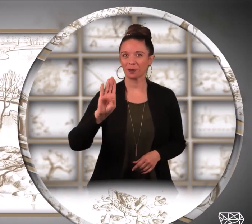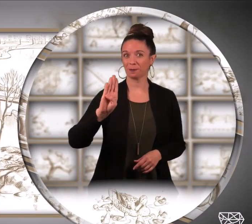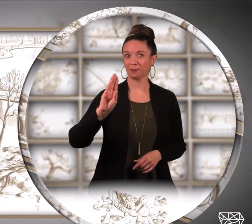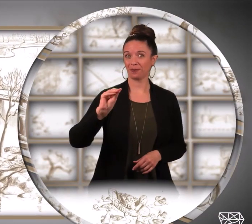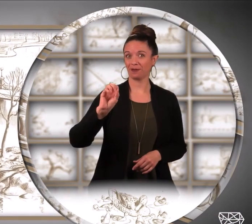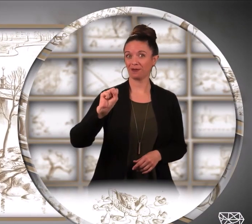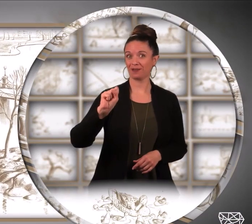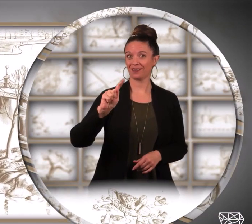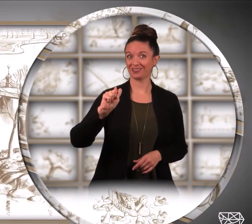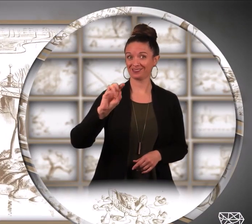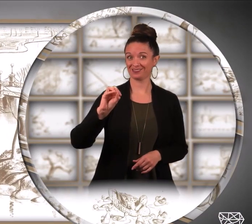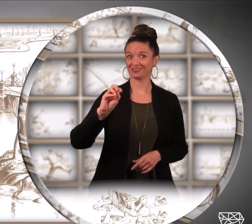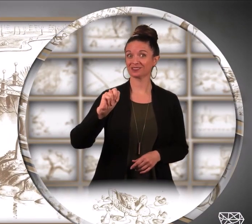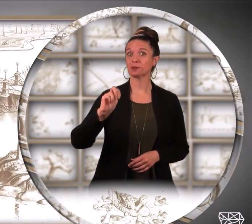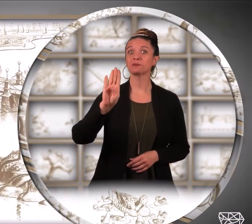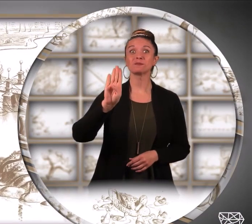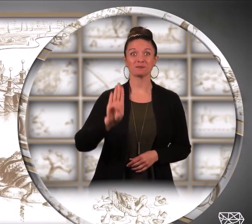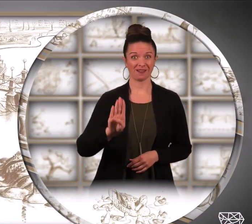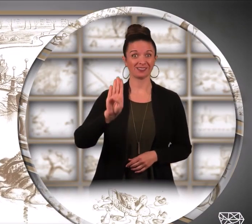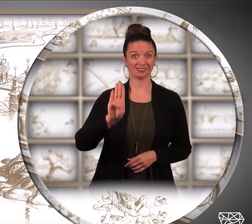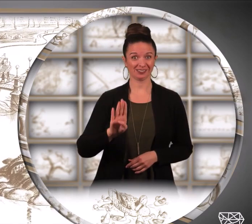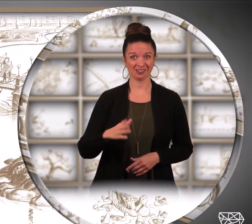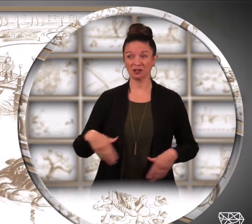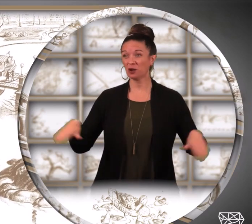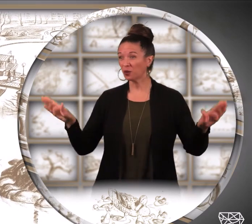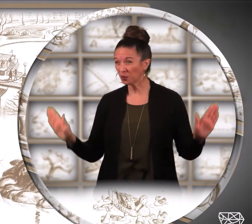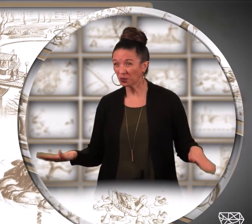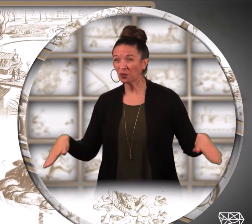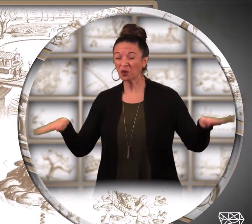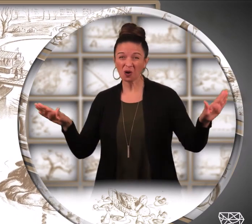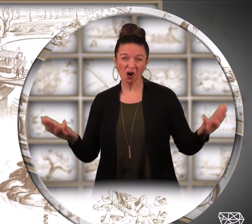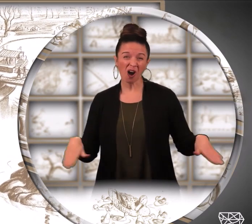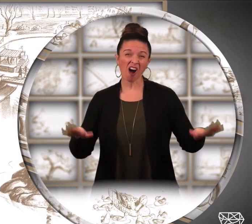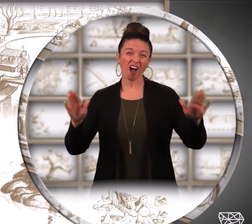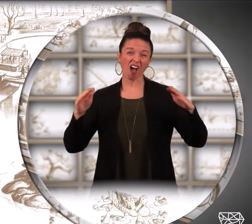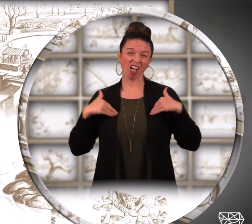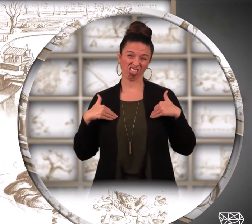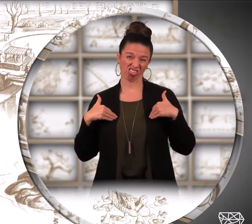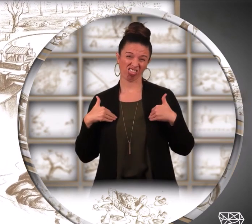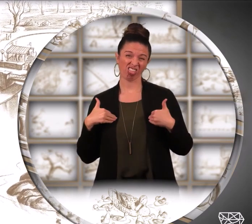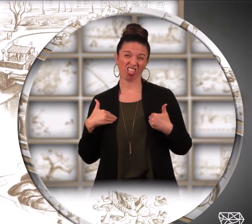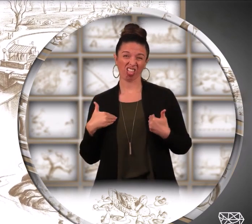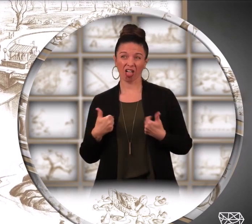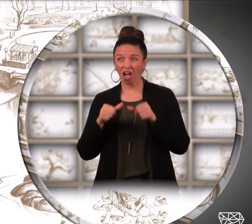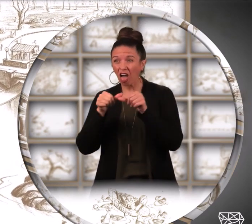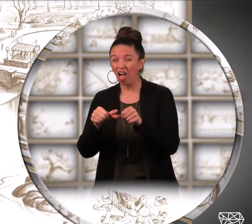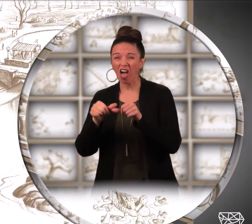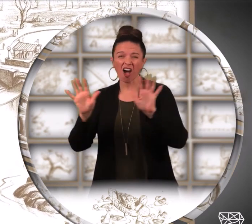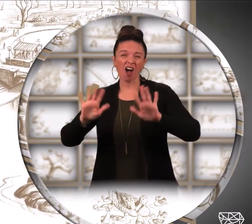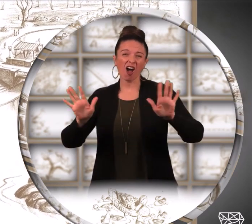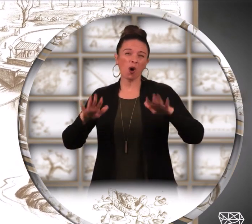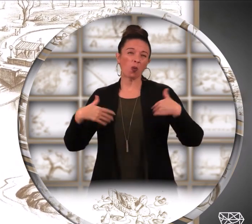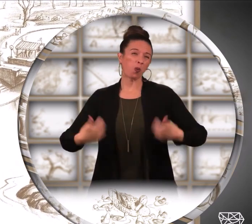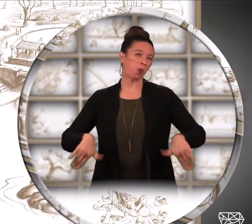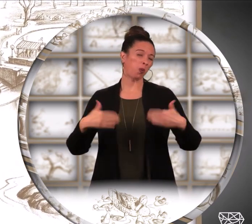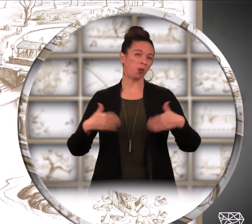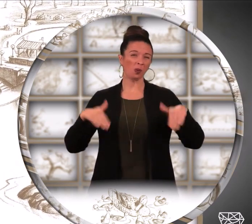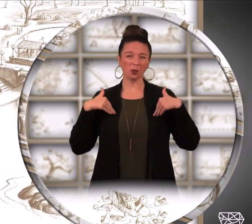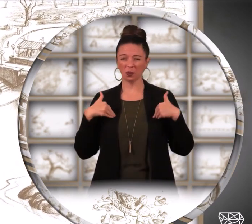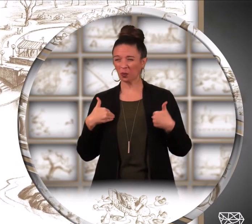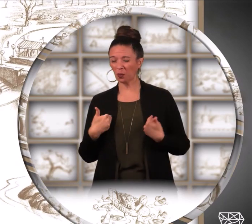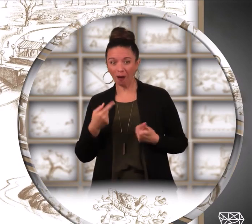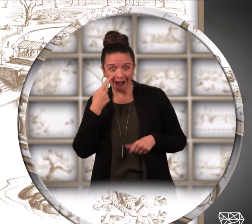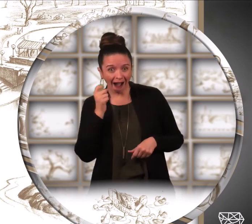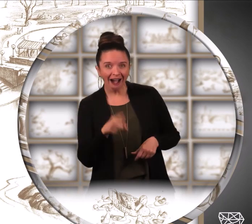When they got to Boston, they felt too tired to fly any further. There was a nice pond in the